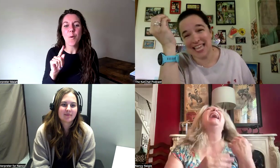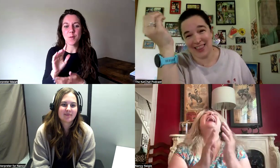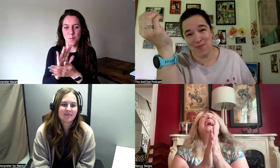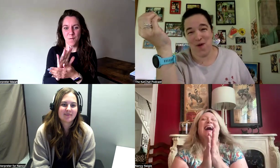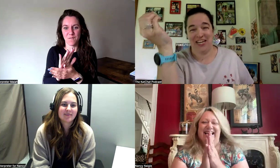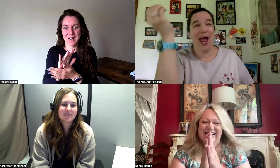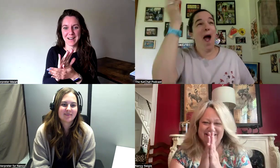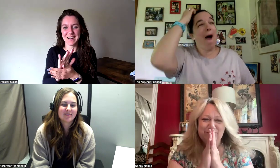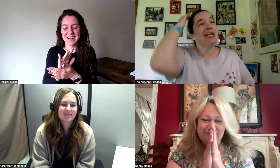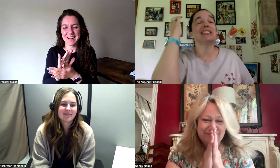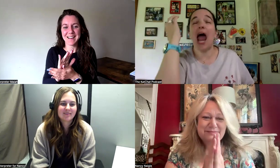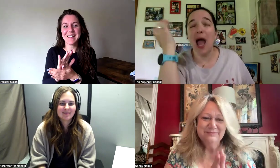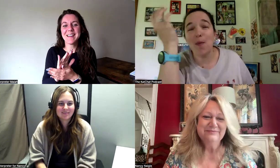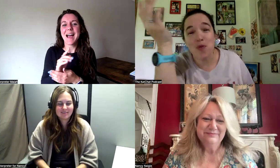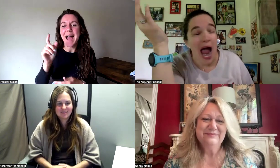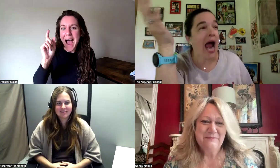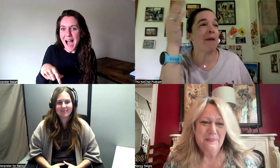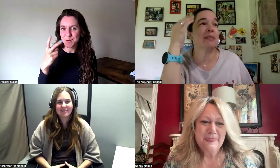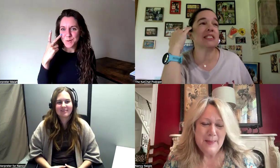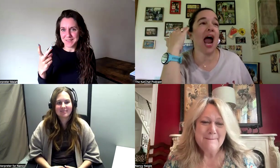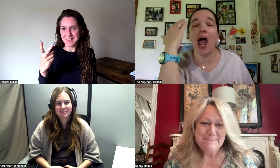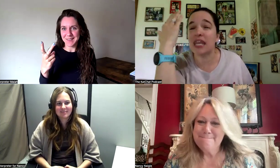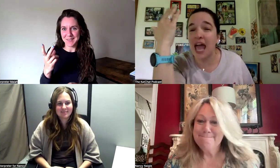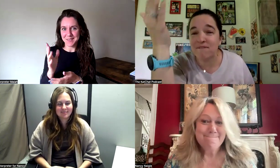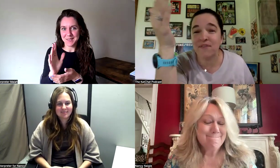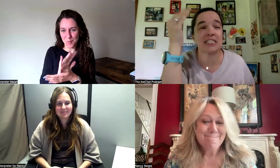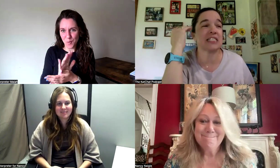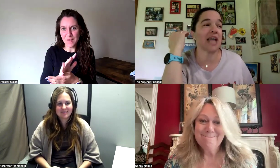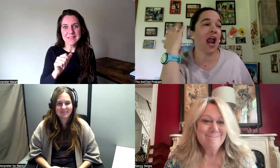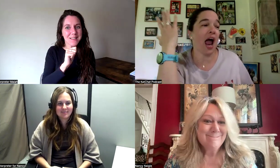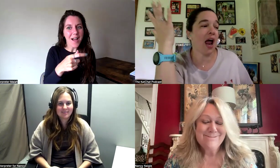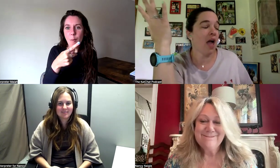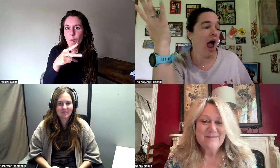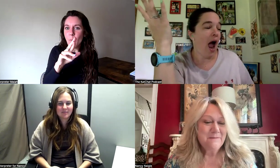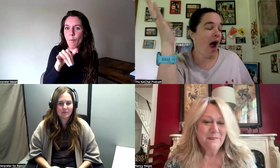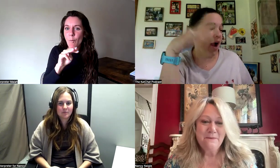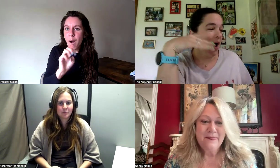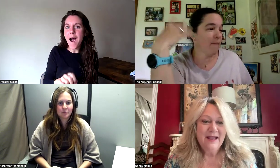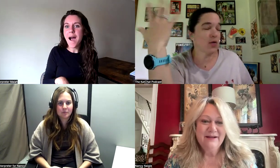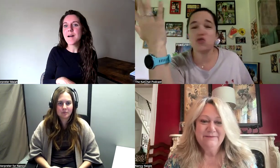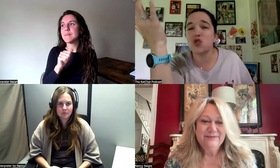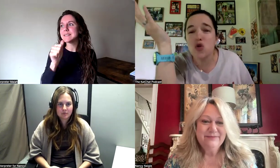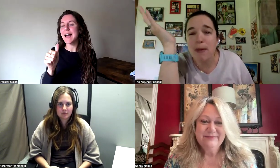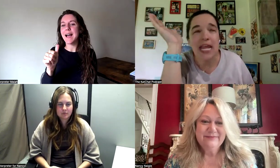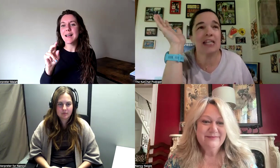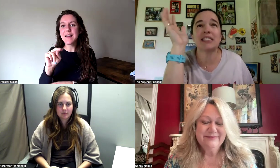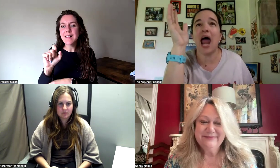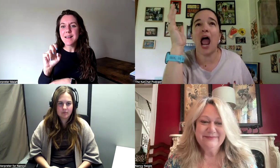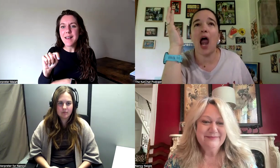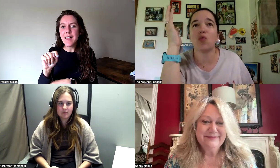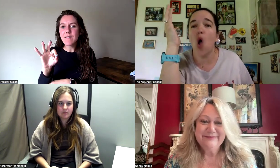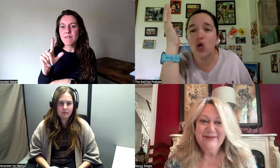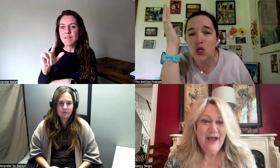have to see the movie. But it's not on Prime, it's not on Netflix, it's not on Tubi,